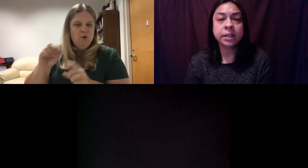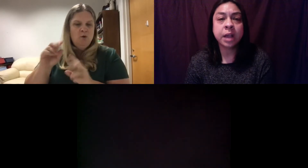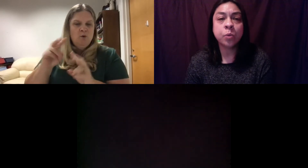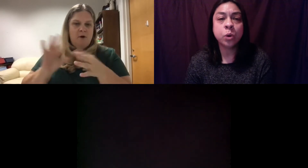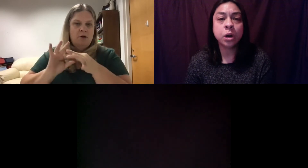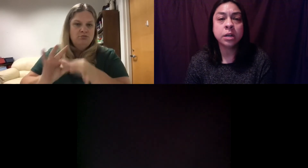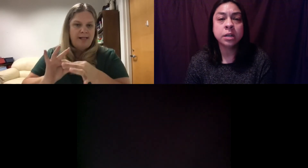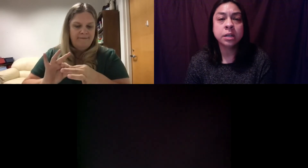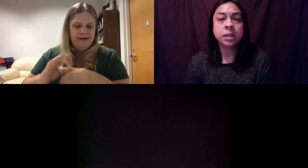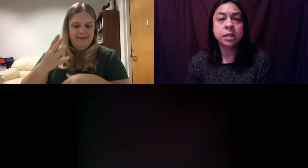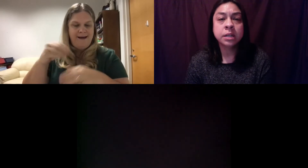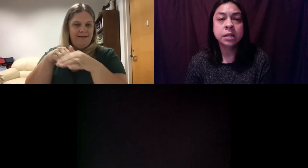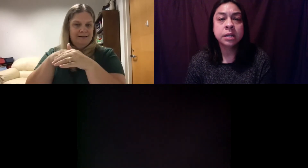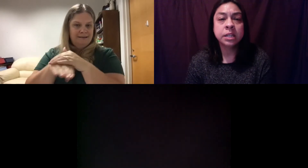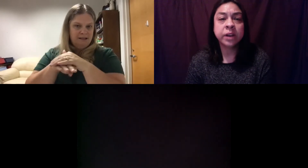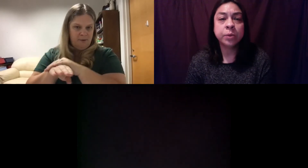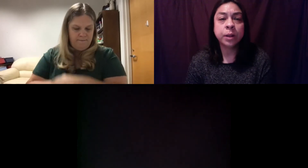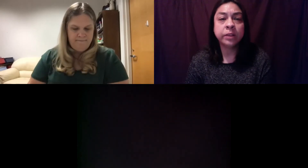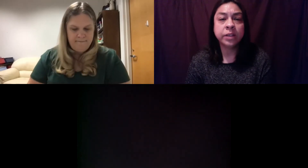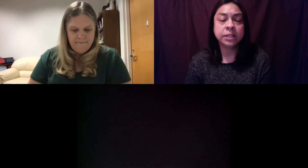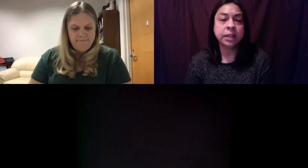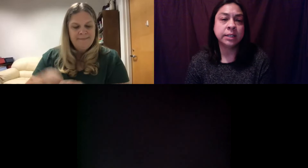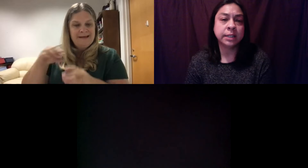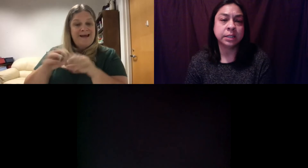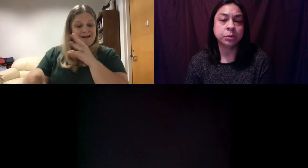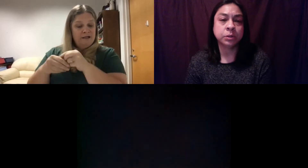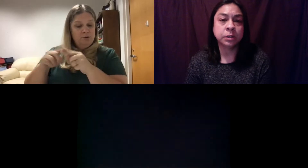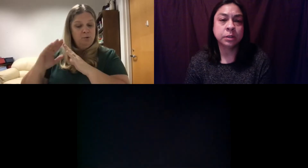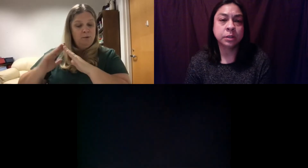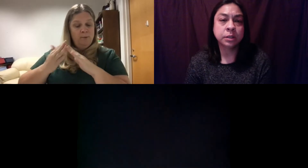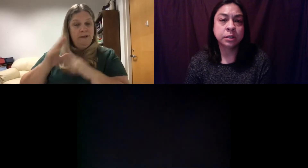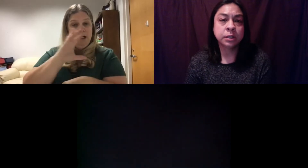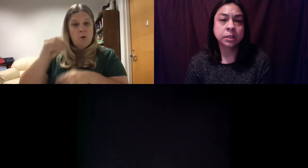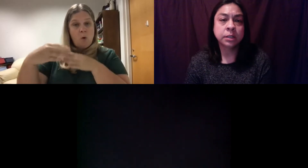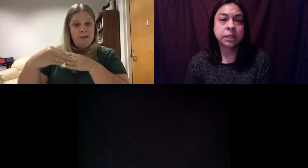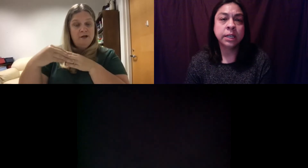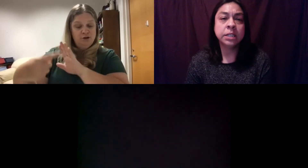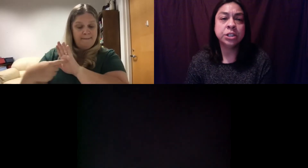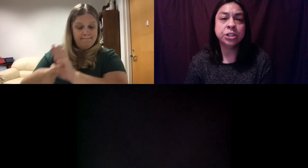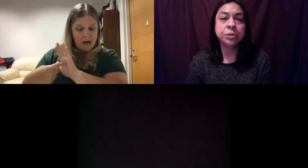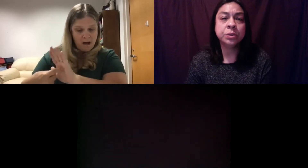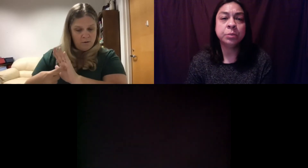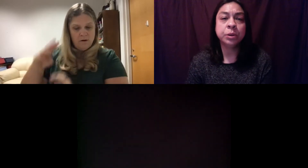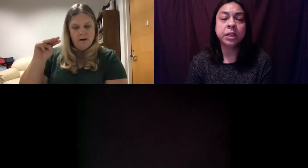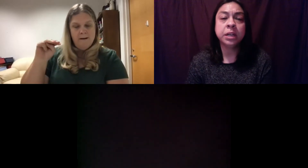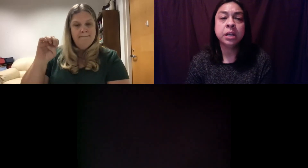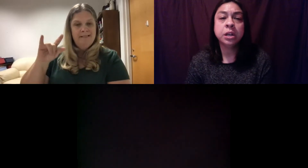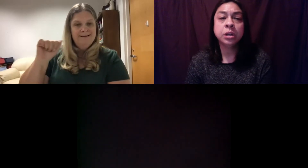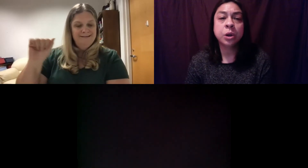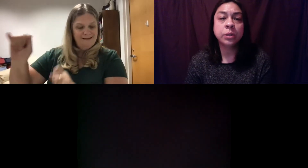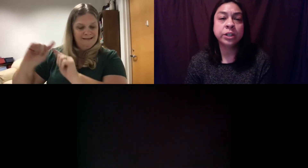ensuring that that work is very relevant and accessible. In addition to